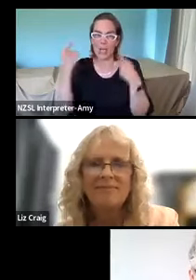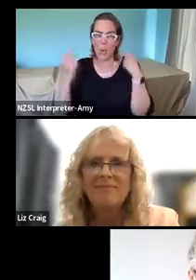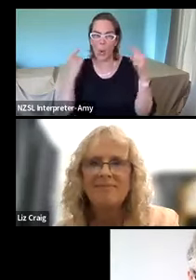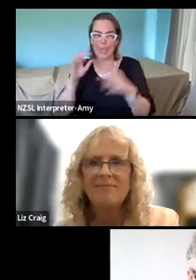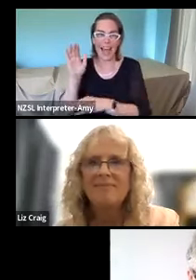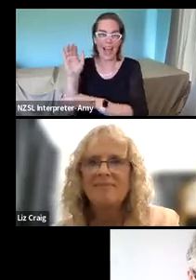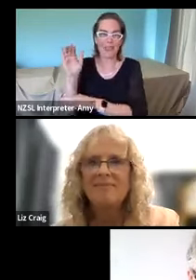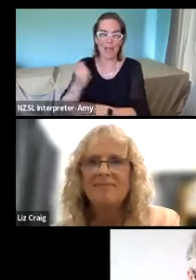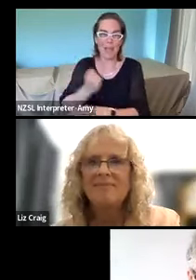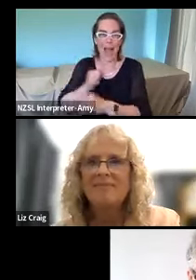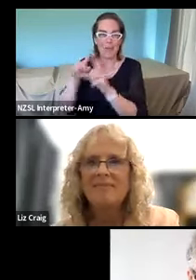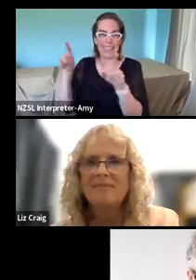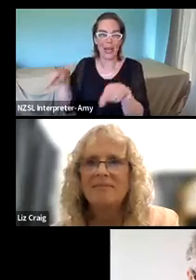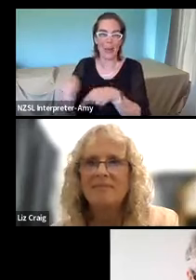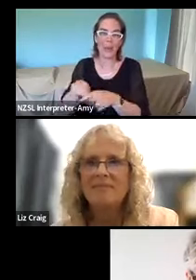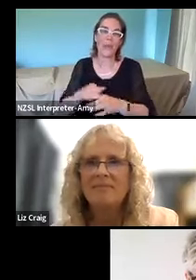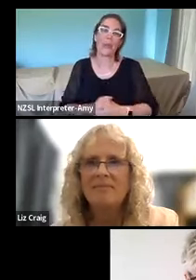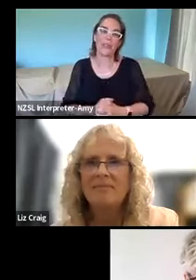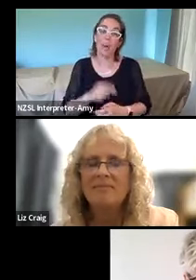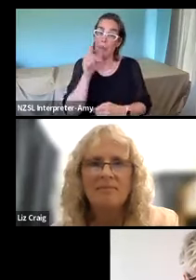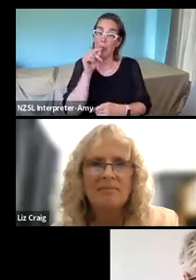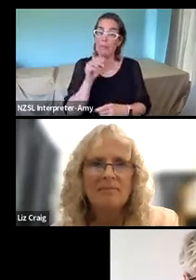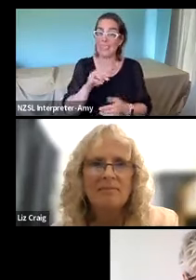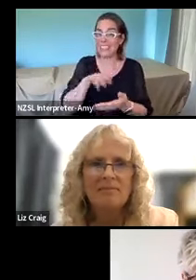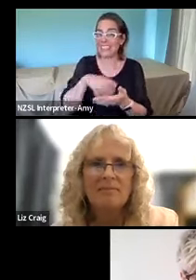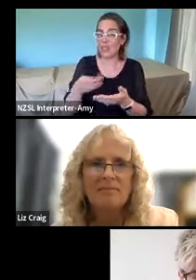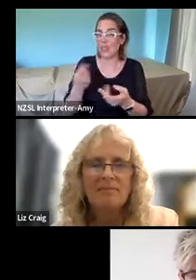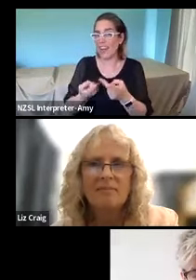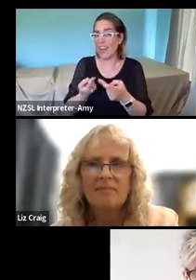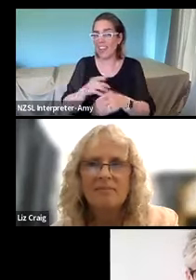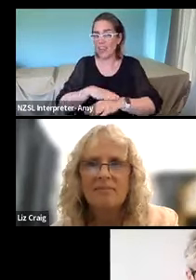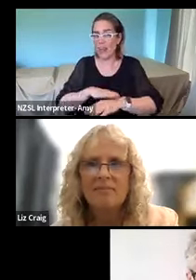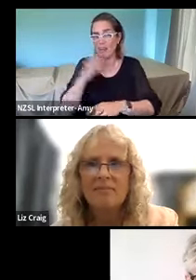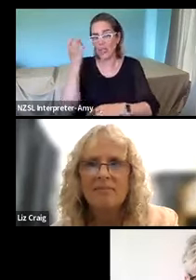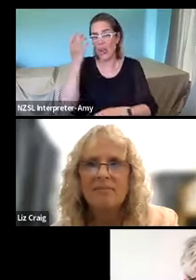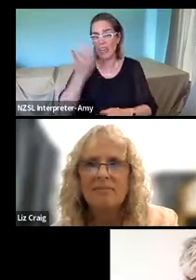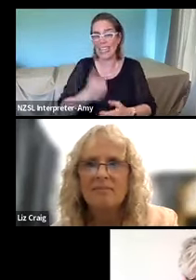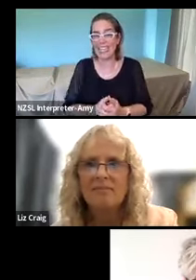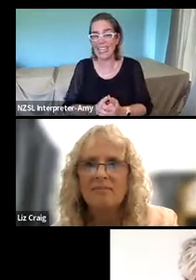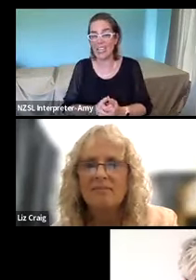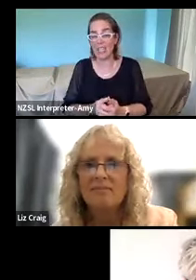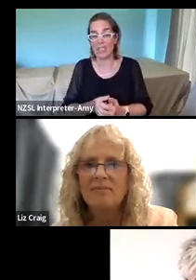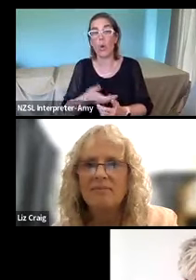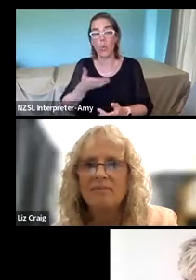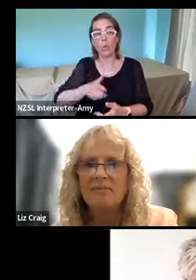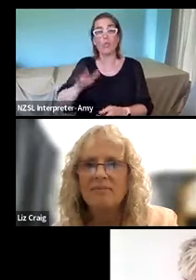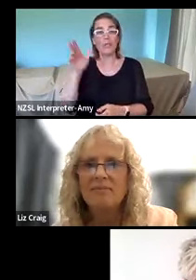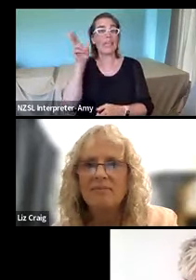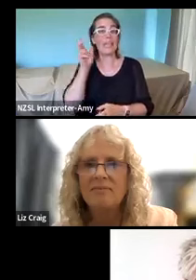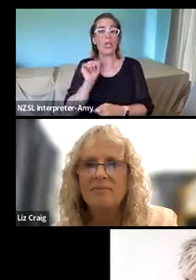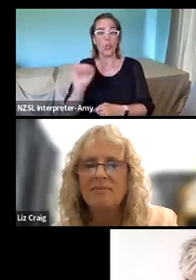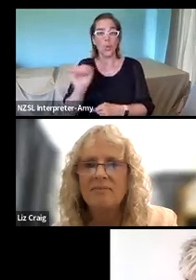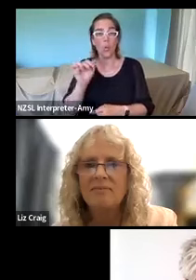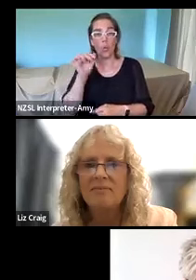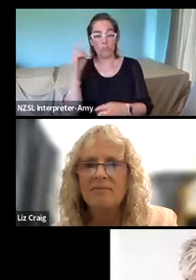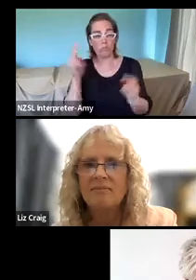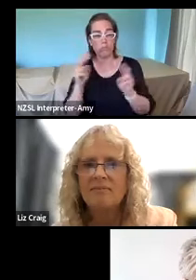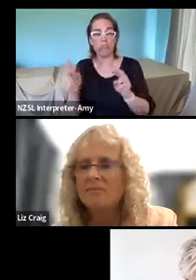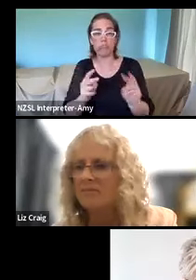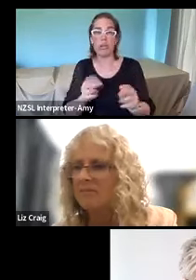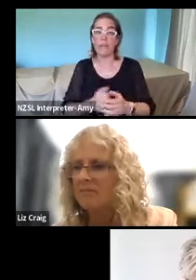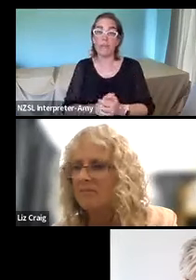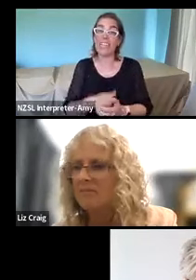outside my window. So we might schedule you in for another time just to hear from you. But if you